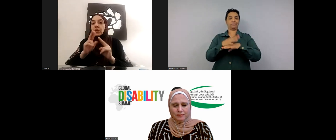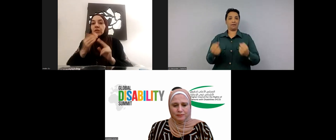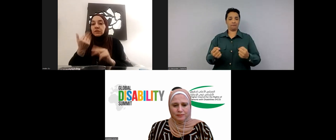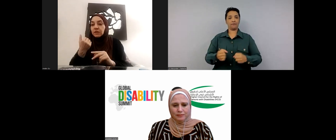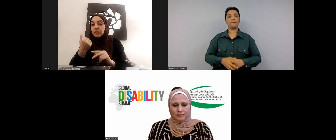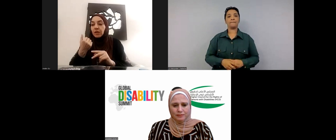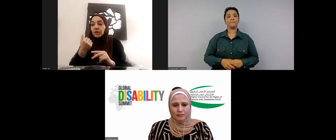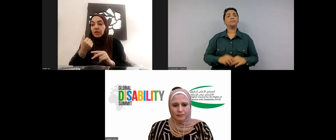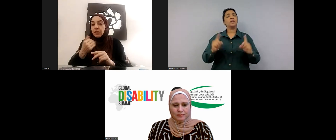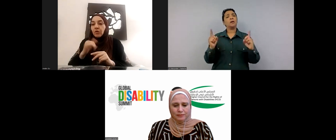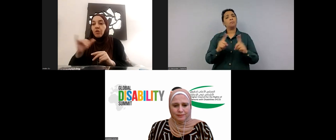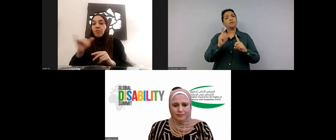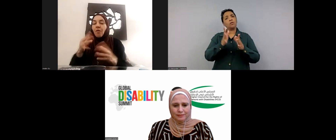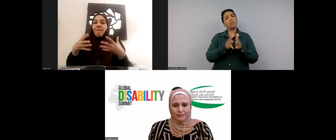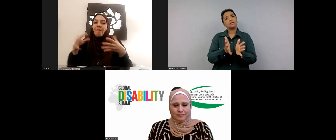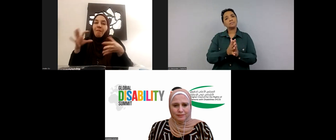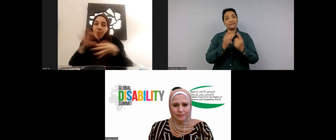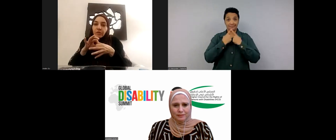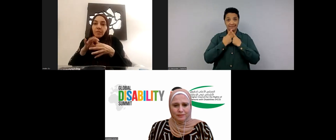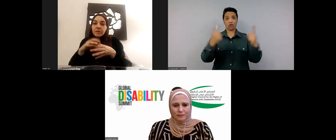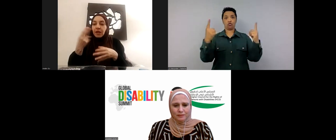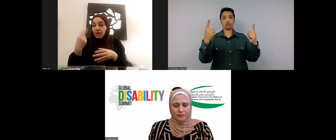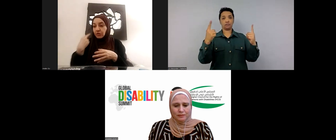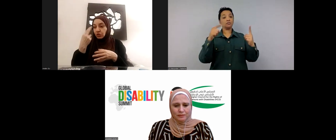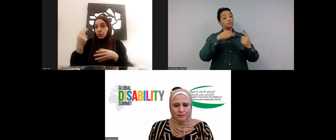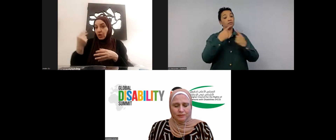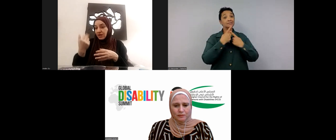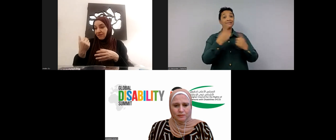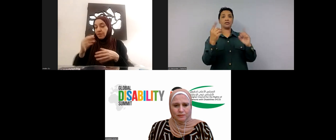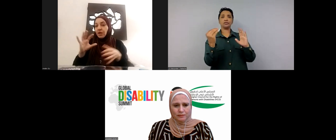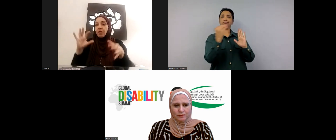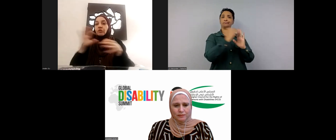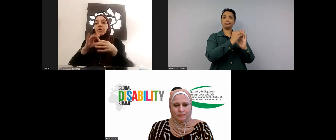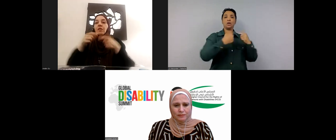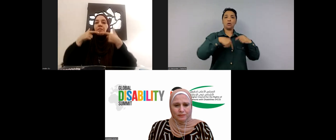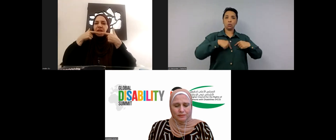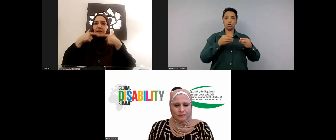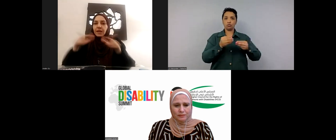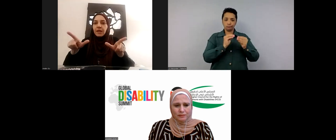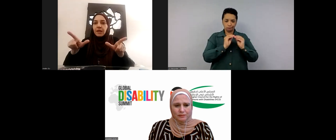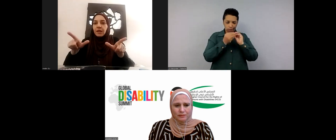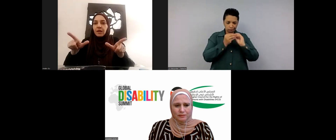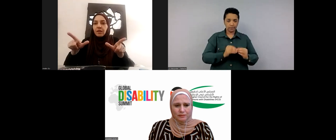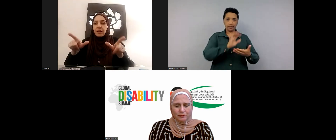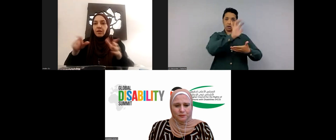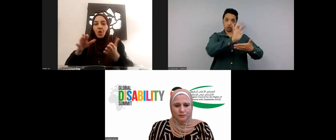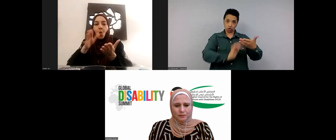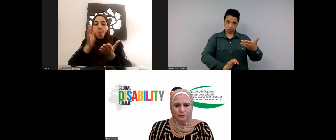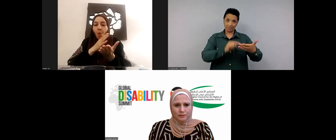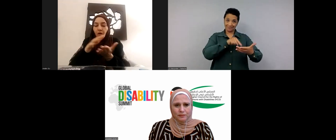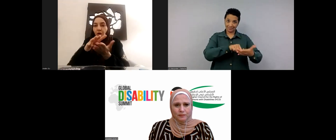Briefly, the declaration is the document we are preparing. It's Amman Berlin